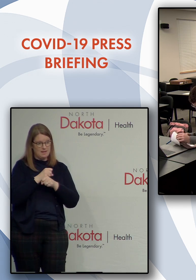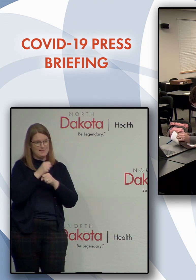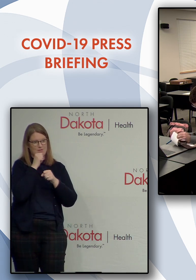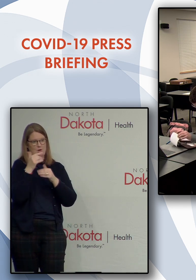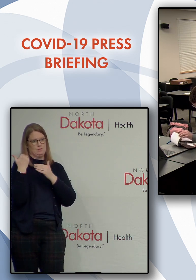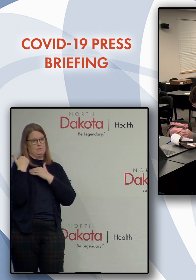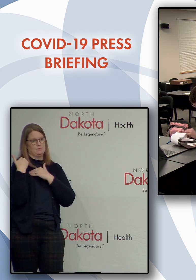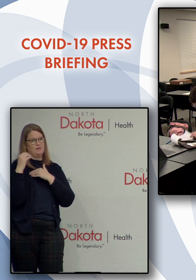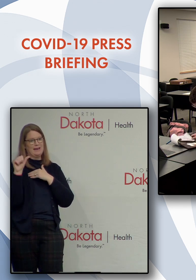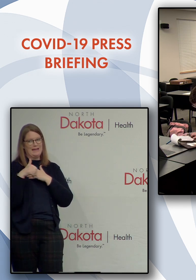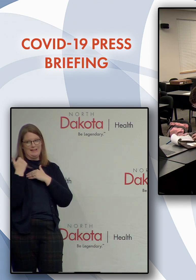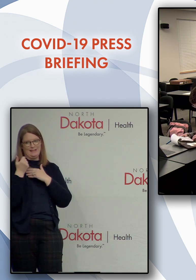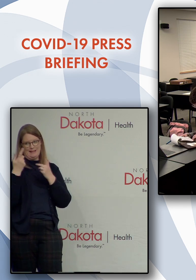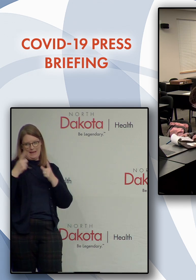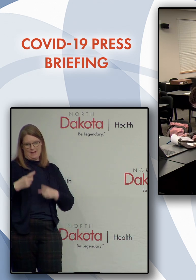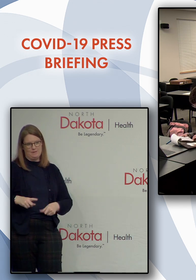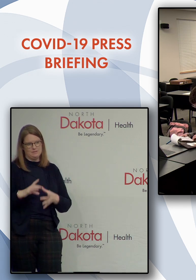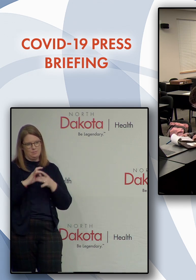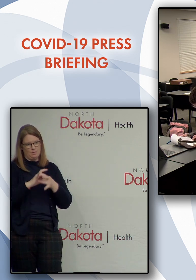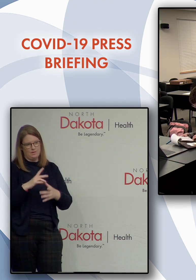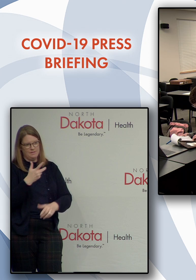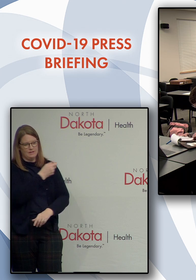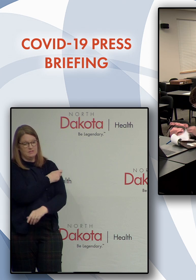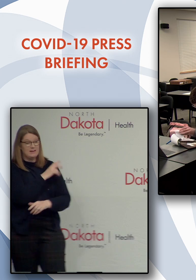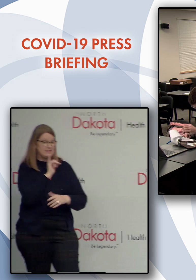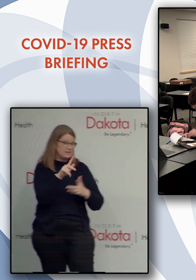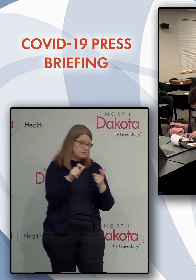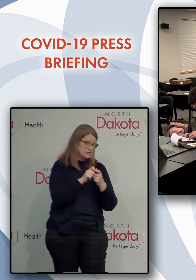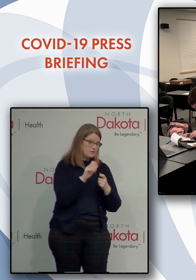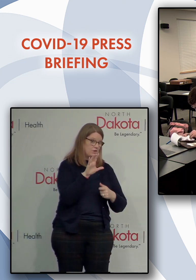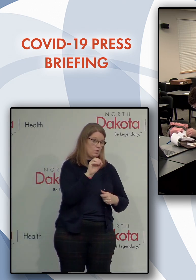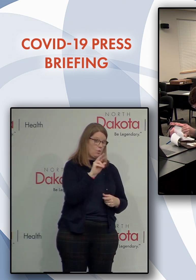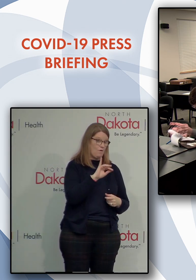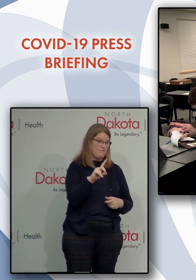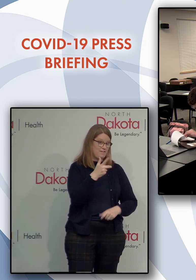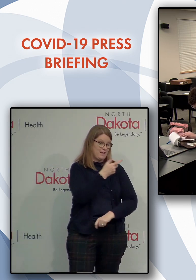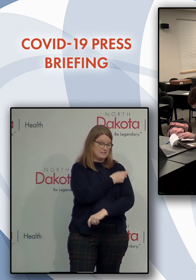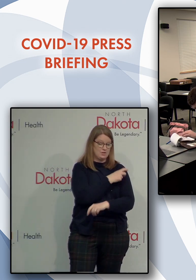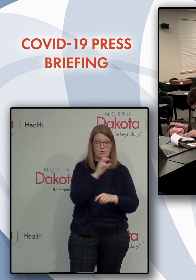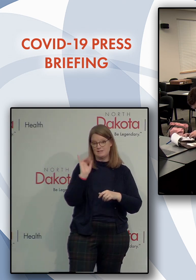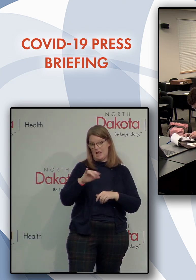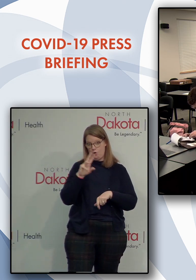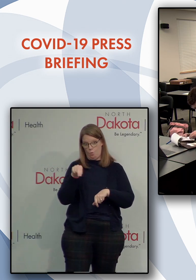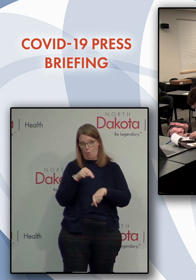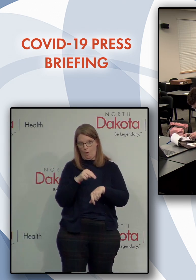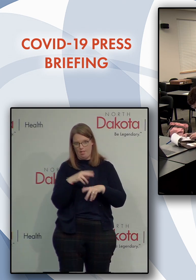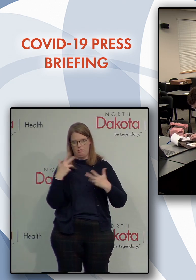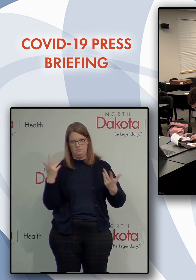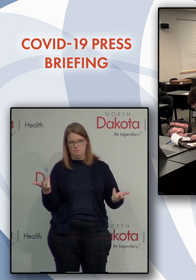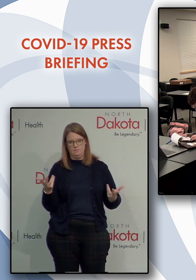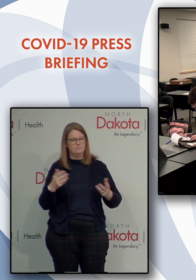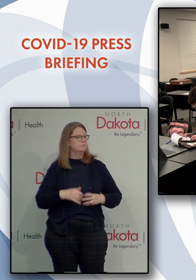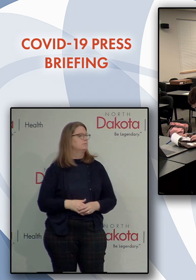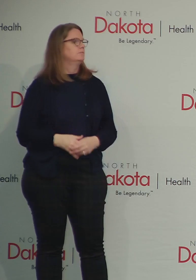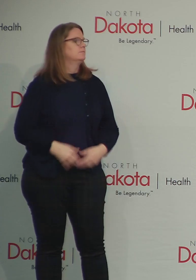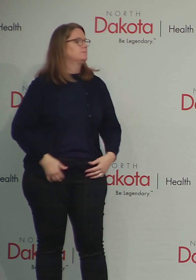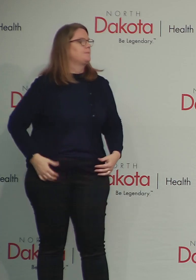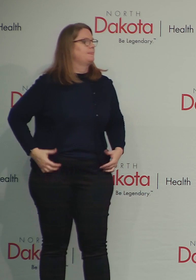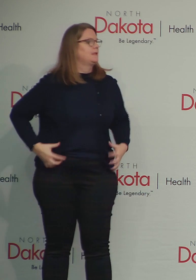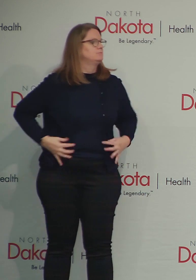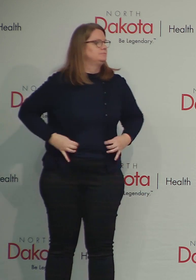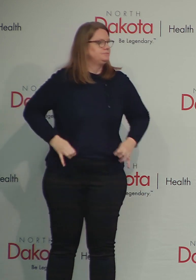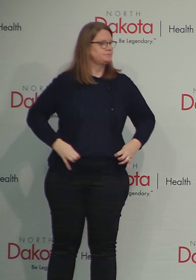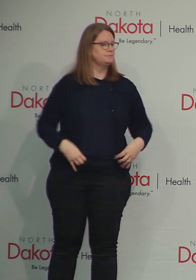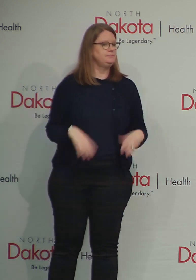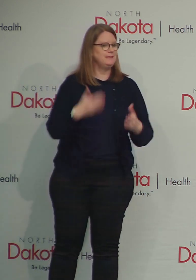the vaccine. Is this something specific to the COVID vaccine, or is this the norm when it comes to developing a vaccine? That's a good